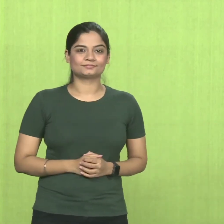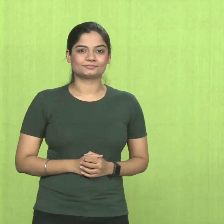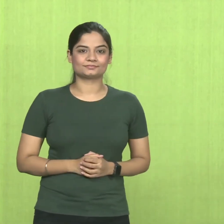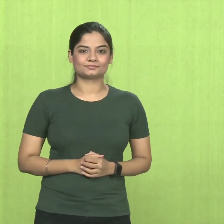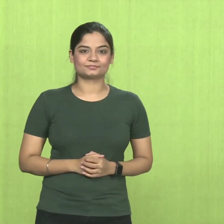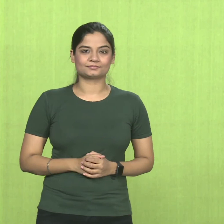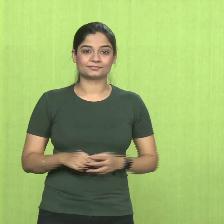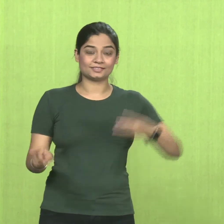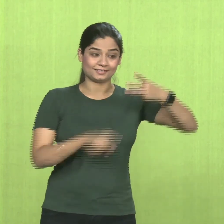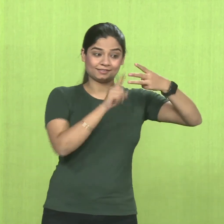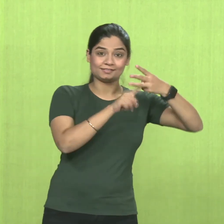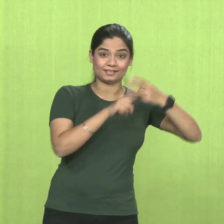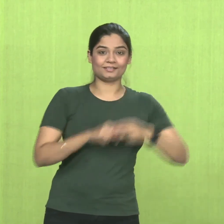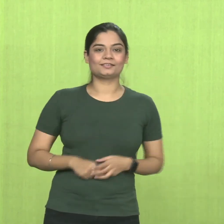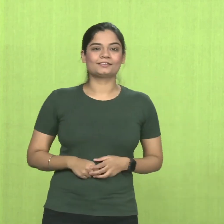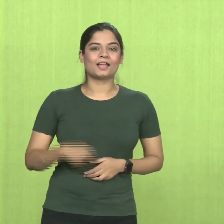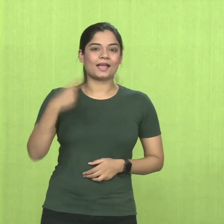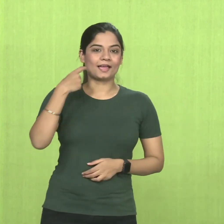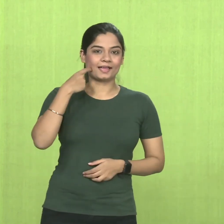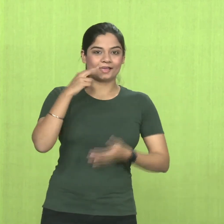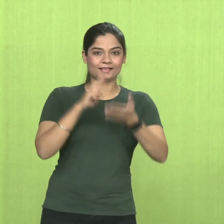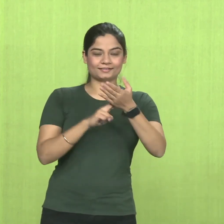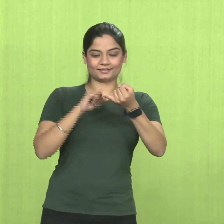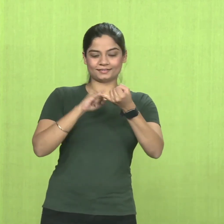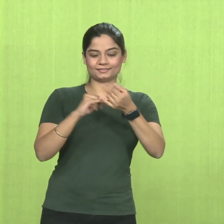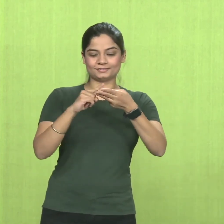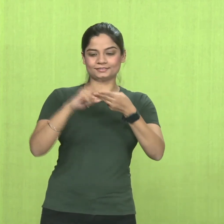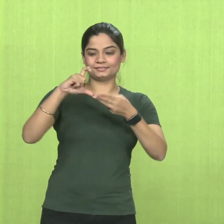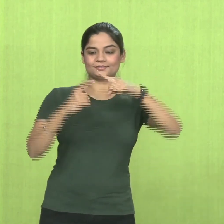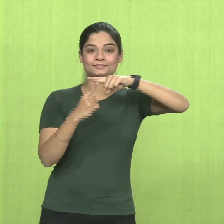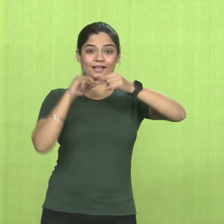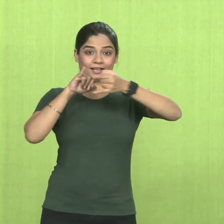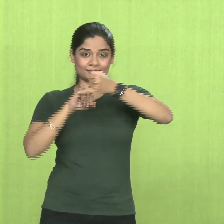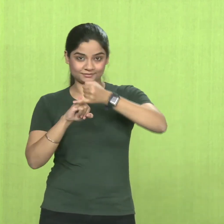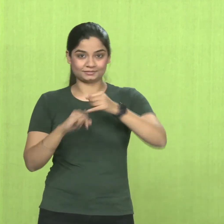The third is insects and rodents.